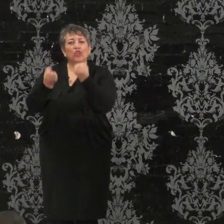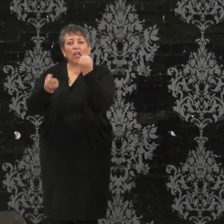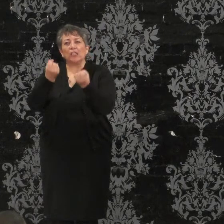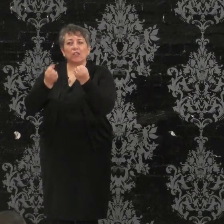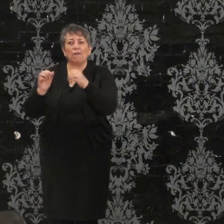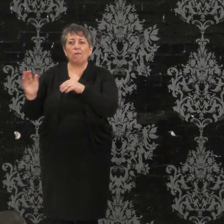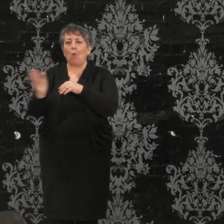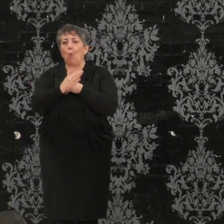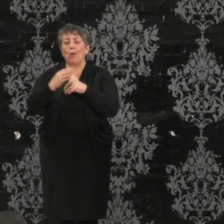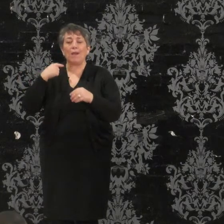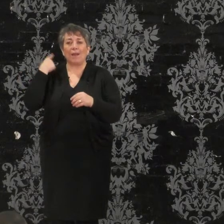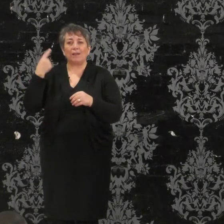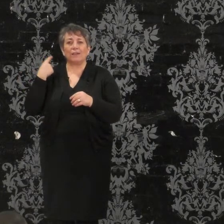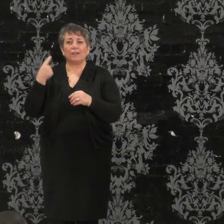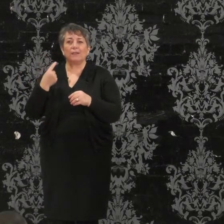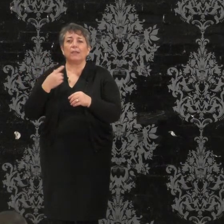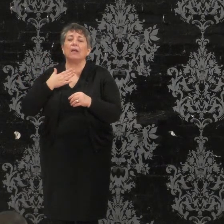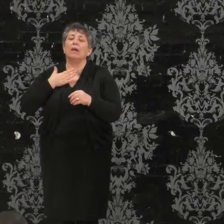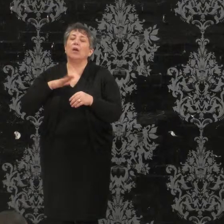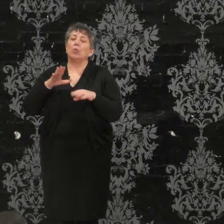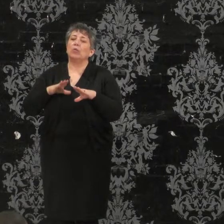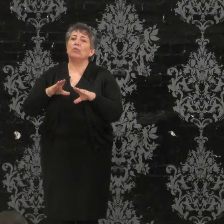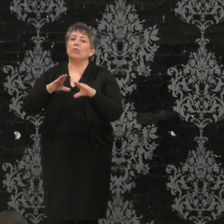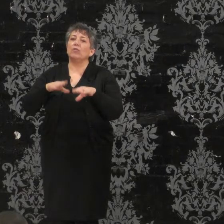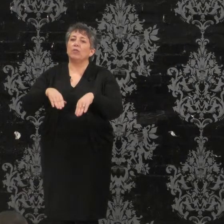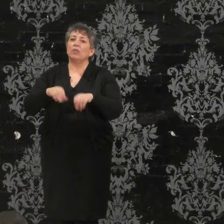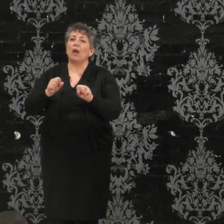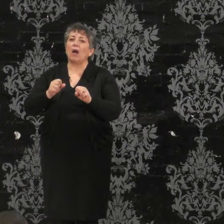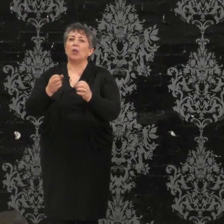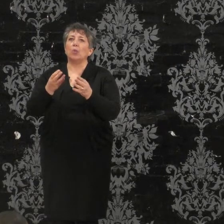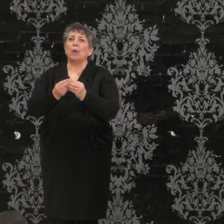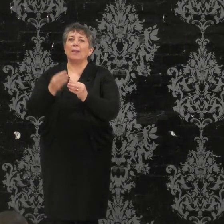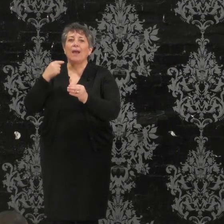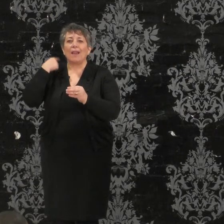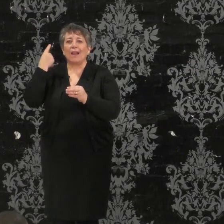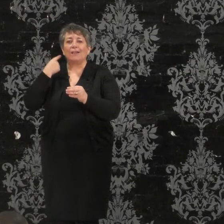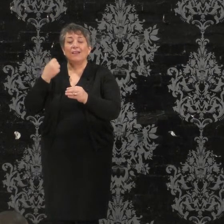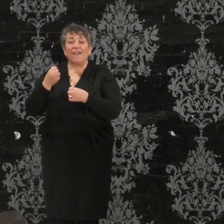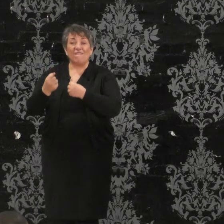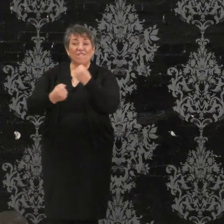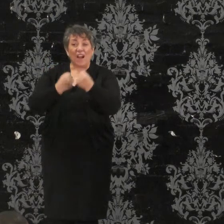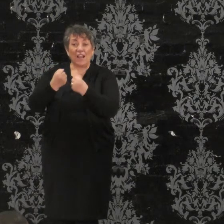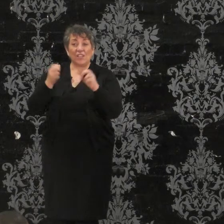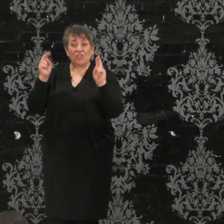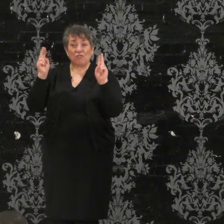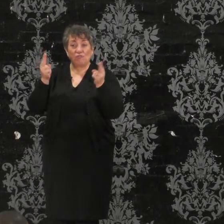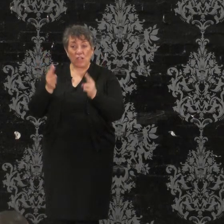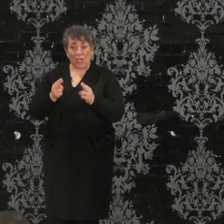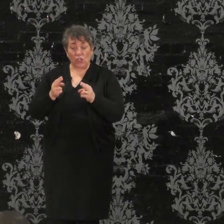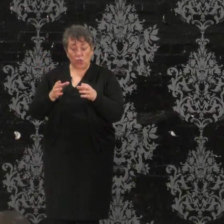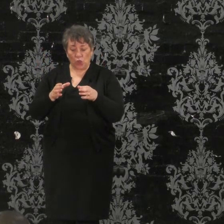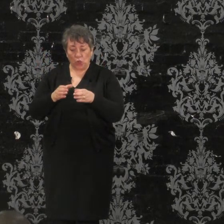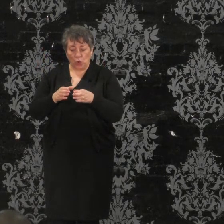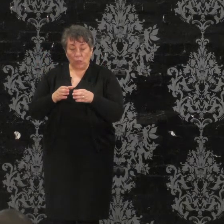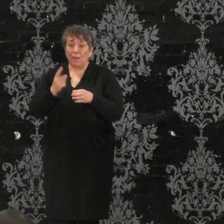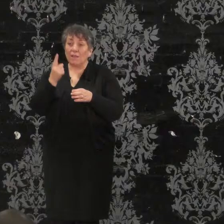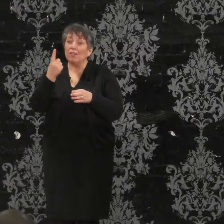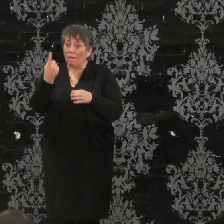start with London's Violence Reduction Unit, which was the first of its kind in